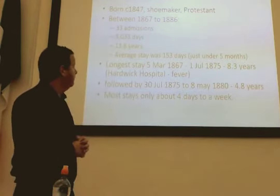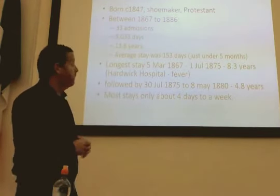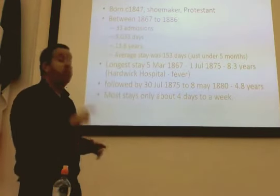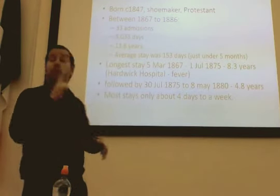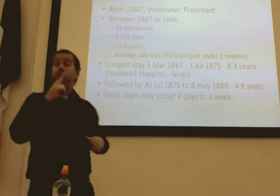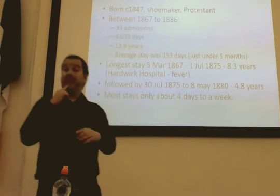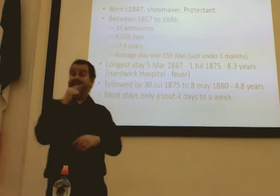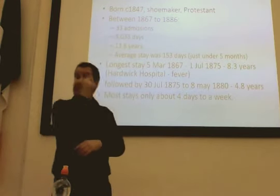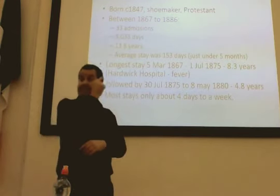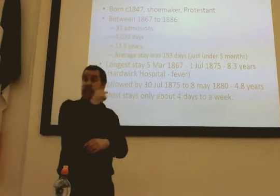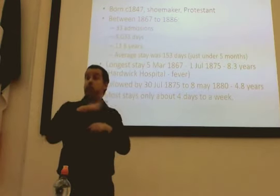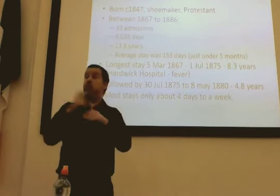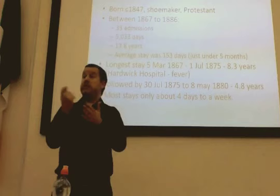out.